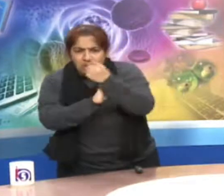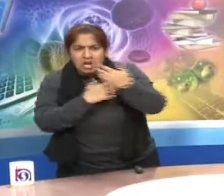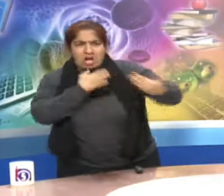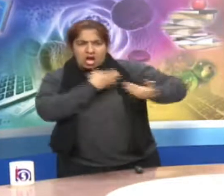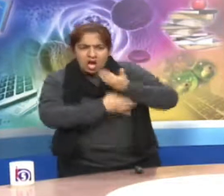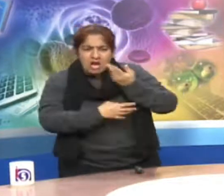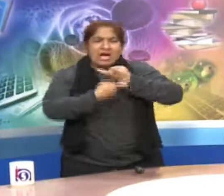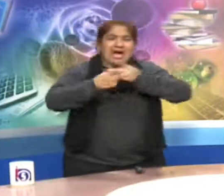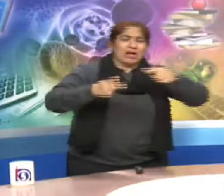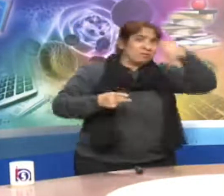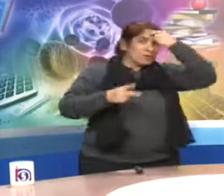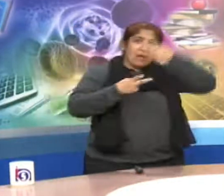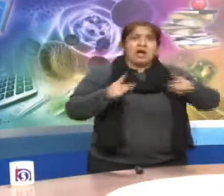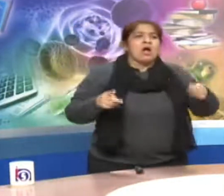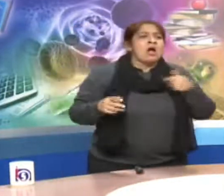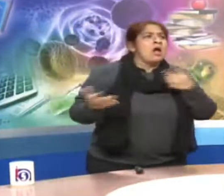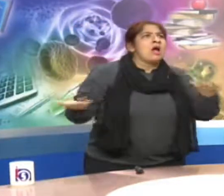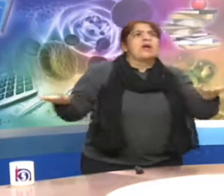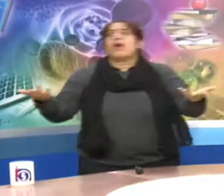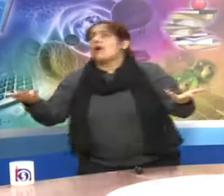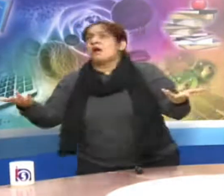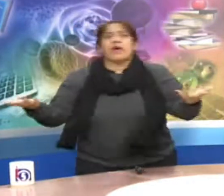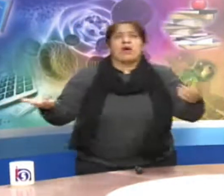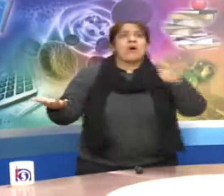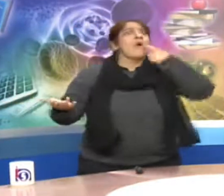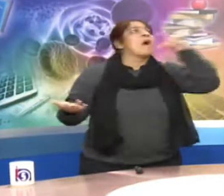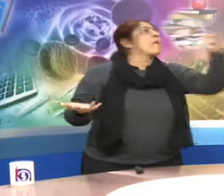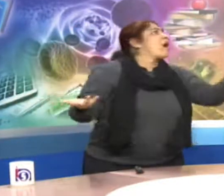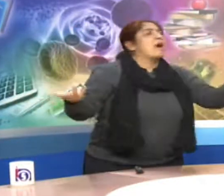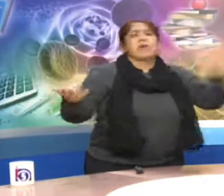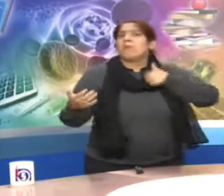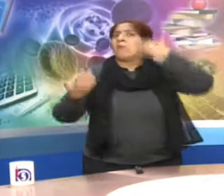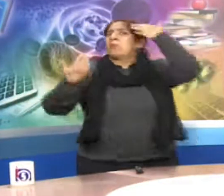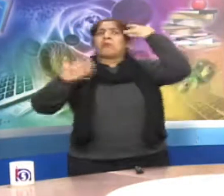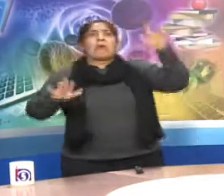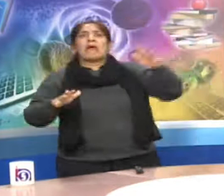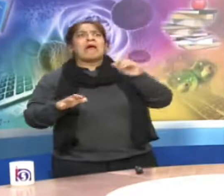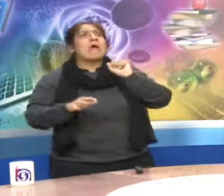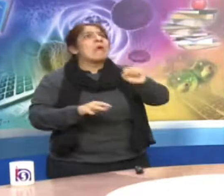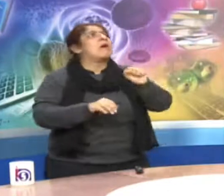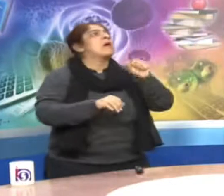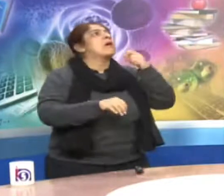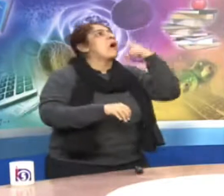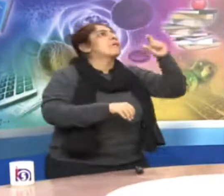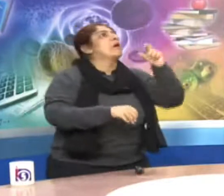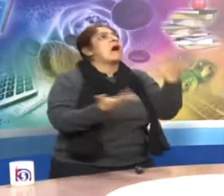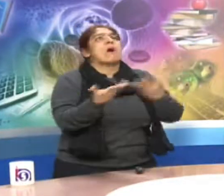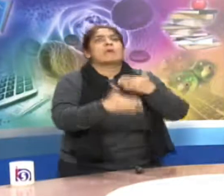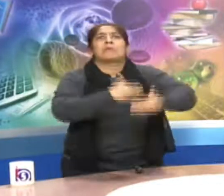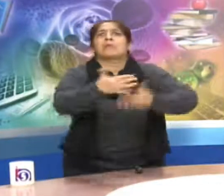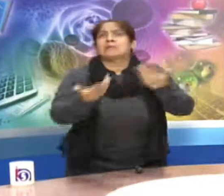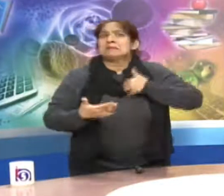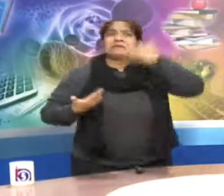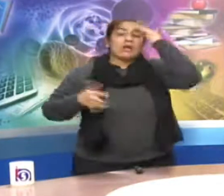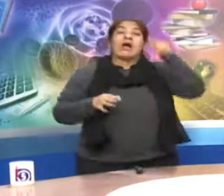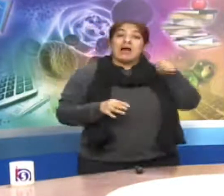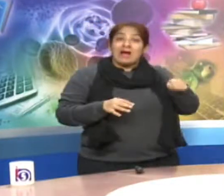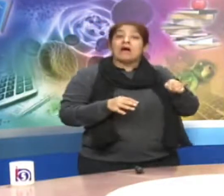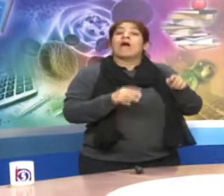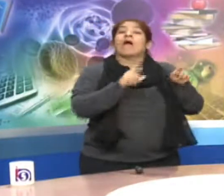If there are customers who are going through different problems and who need help and they don't know how